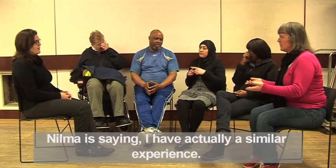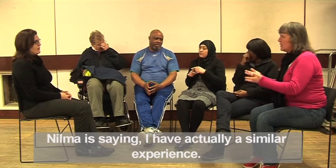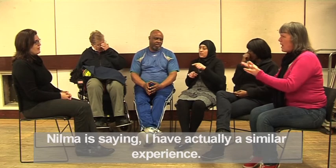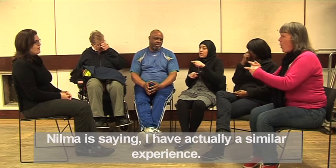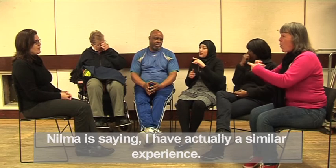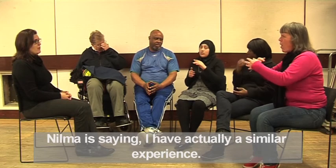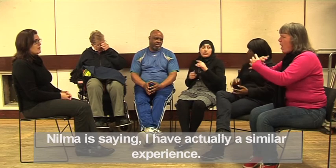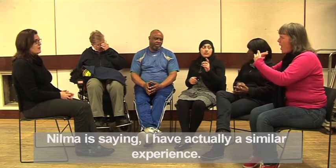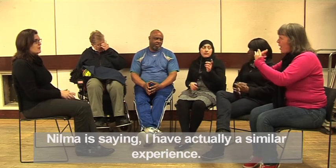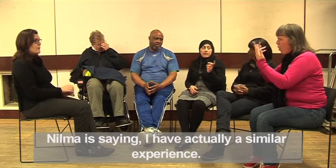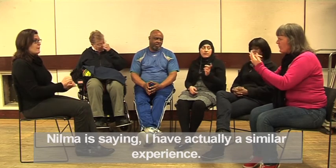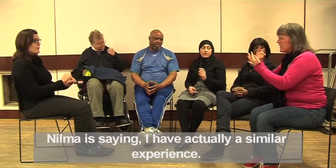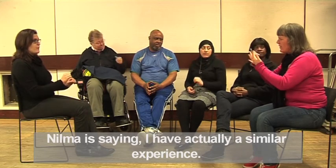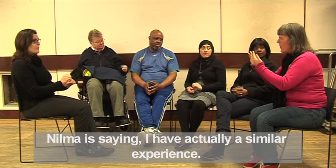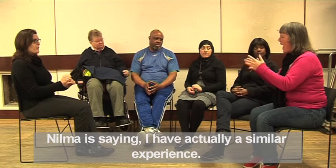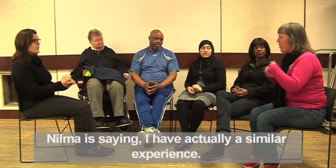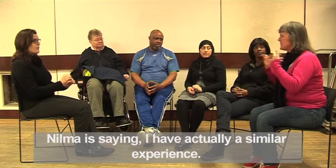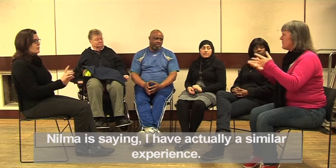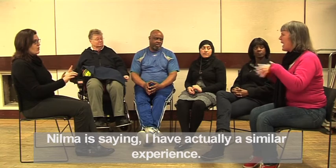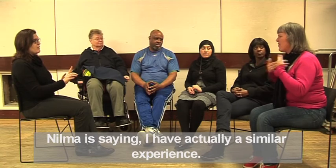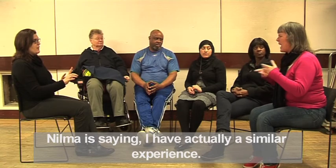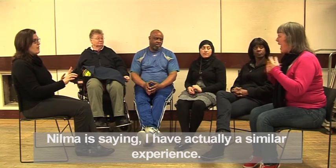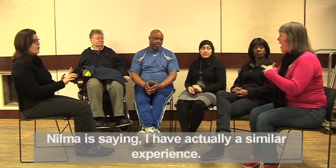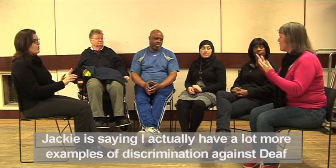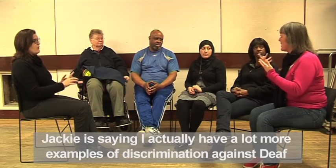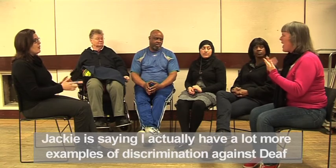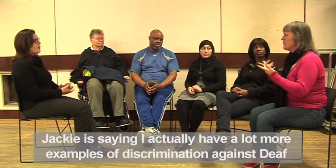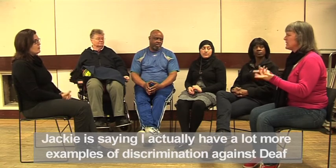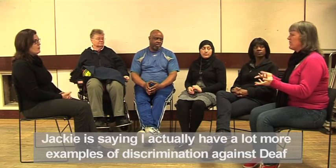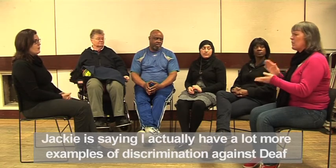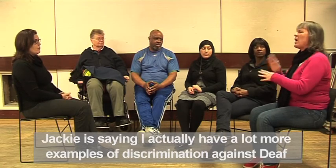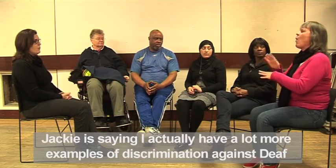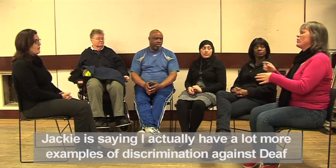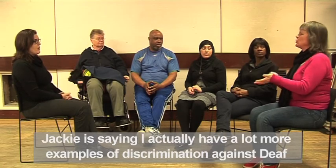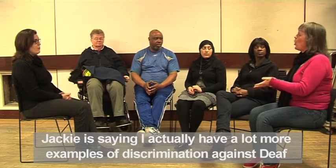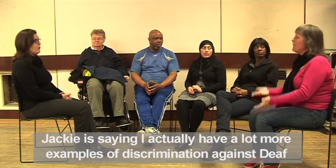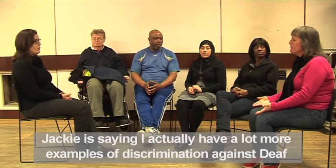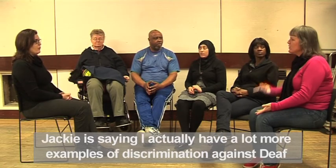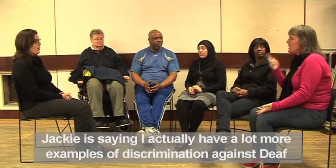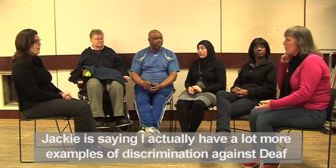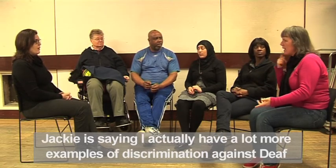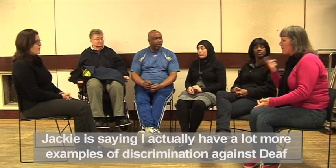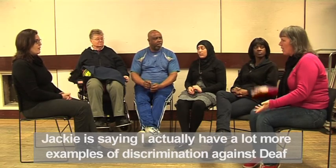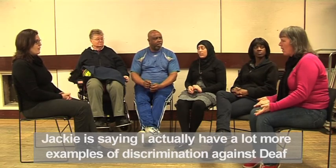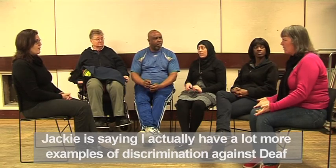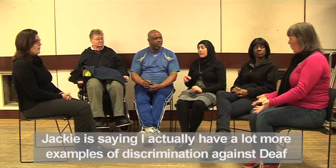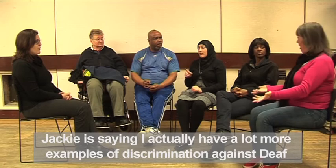similar experience. Jack is saying, I actually have a lot more examples